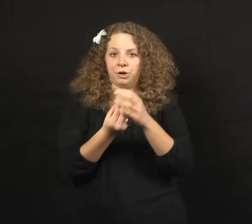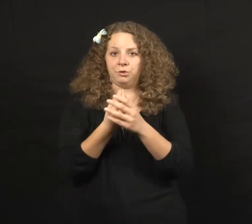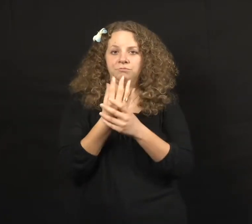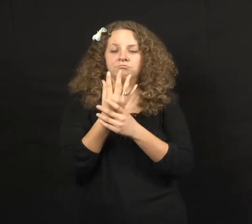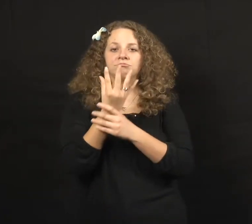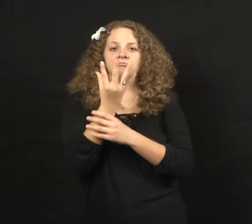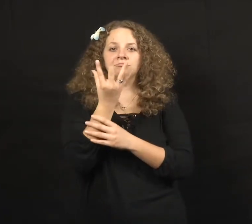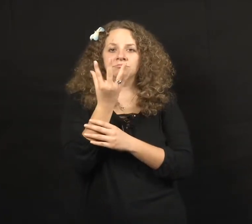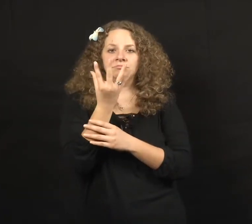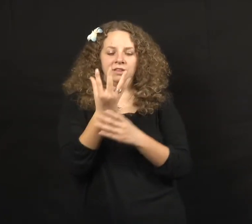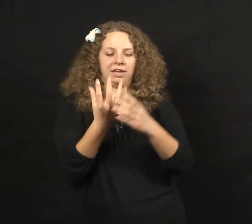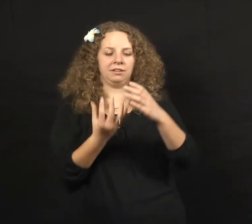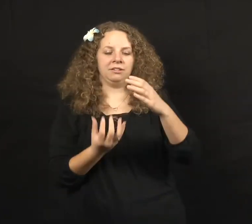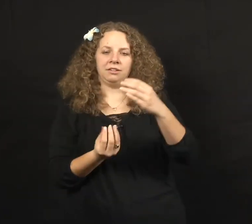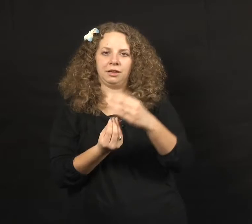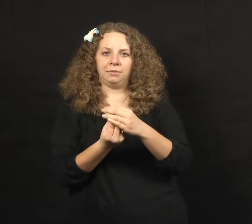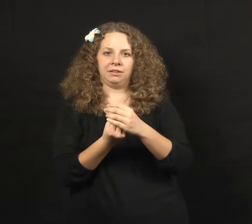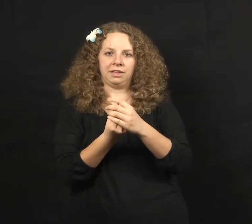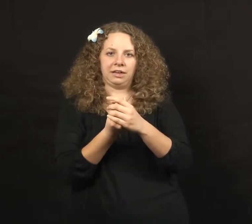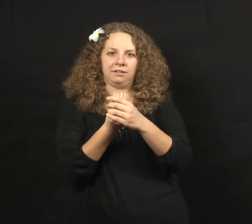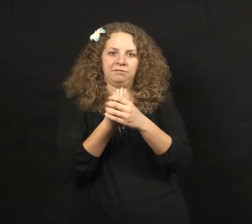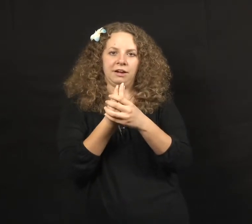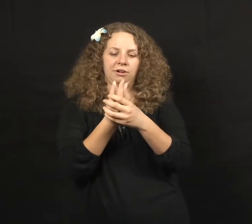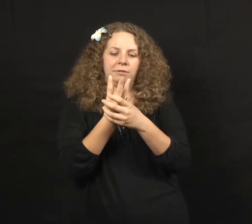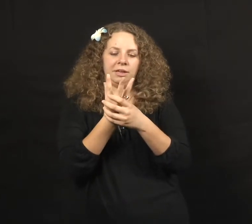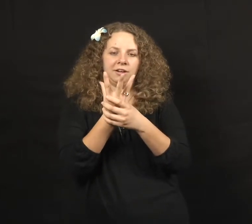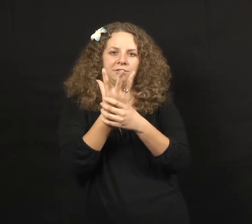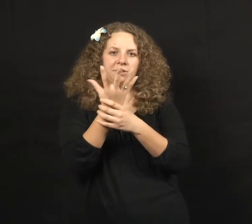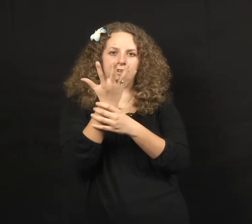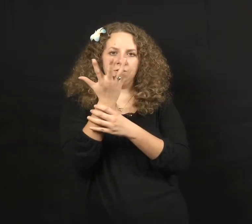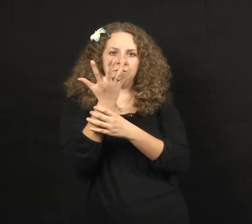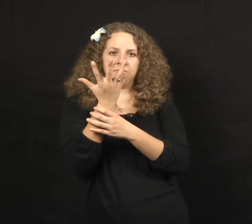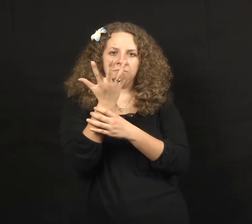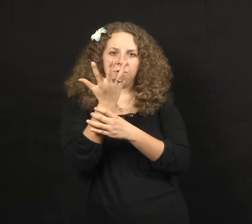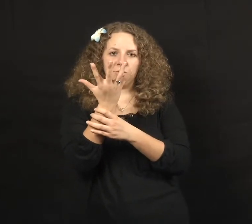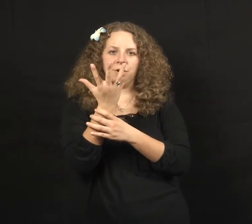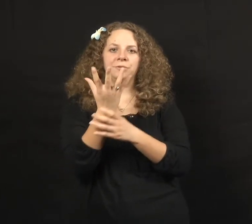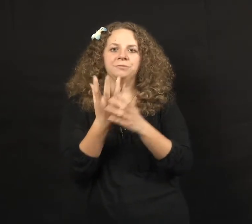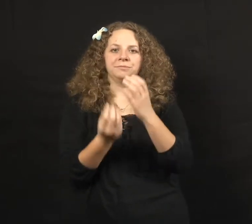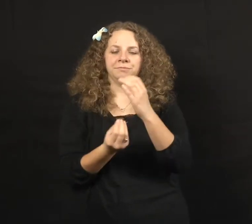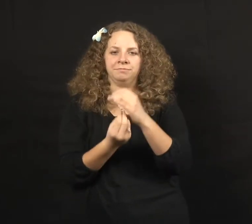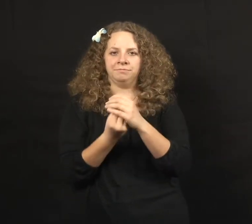Grow, like coming like a flower coming out of the ground. Grow.